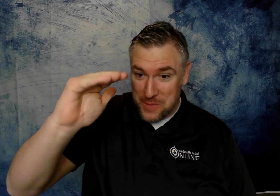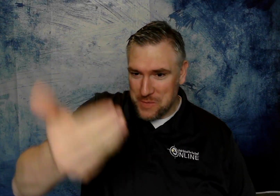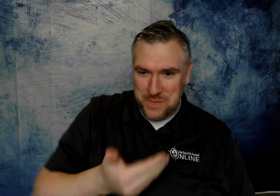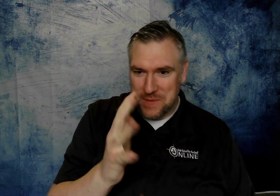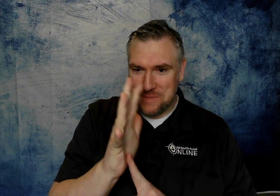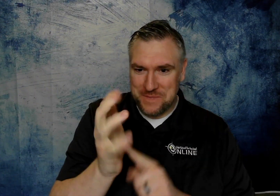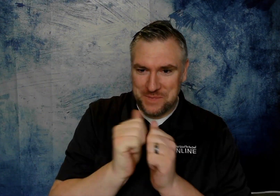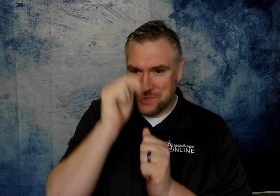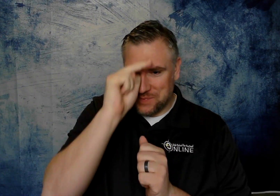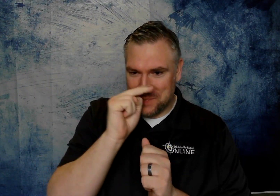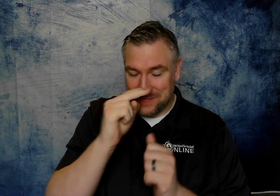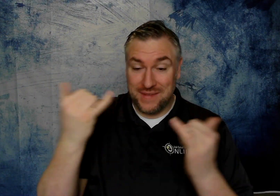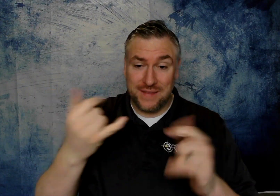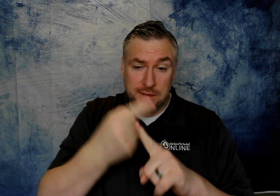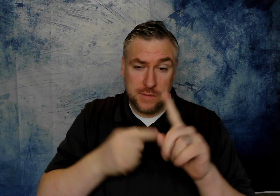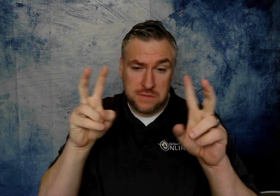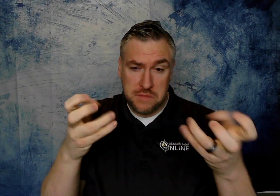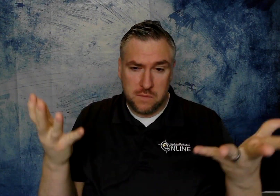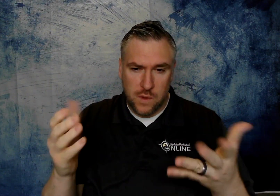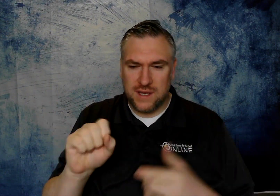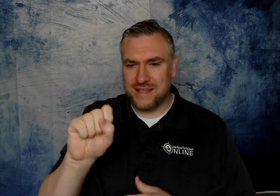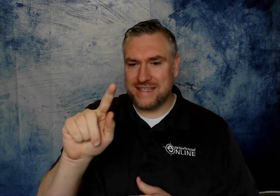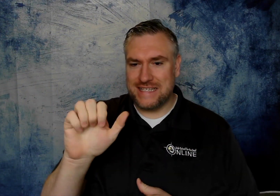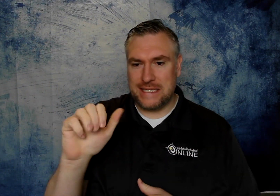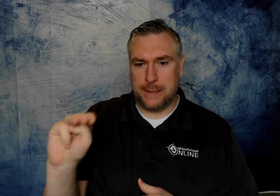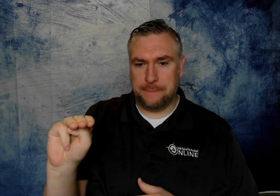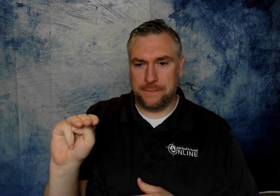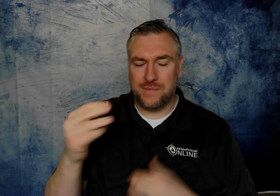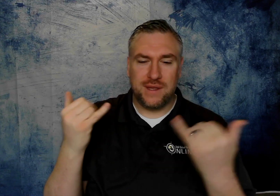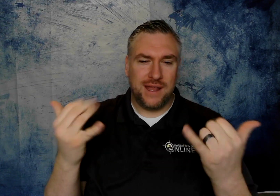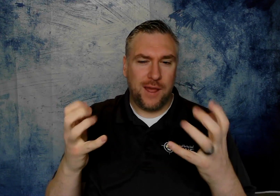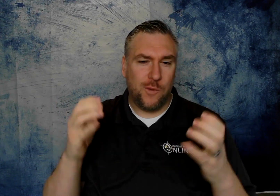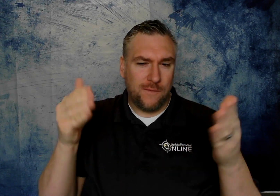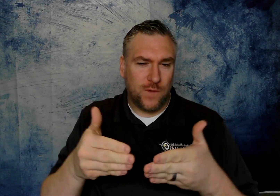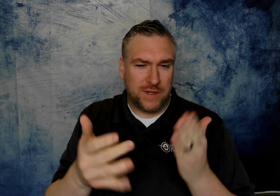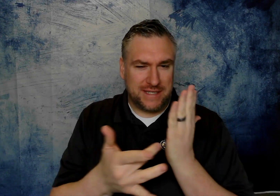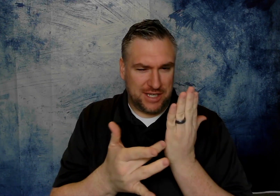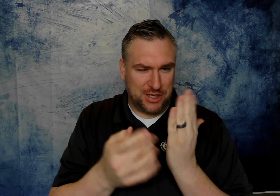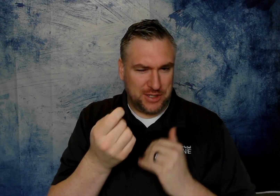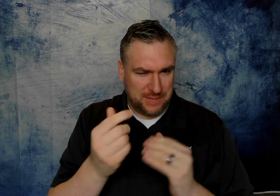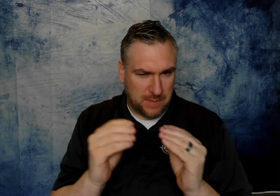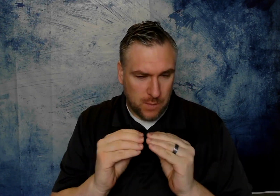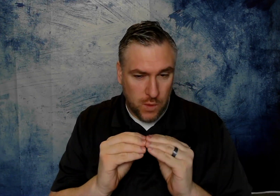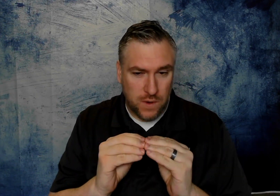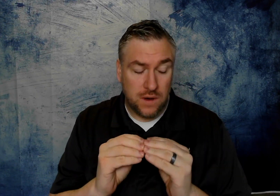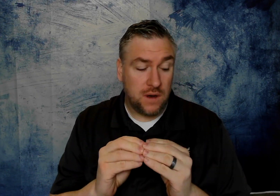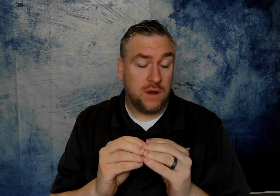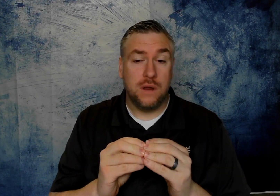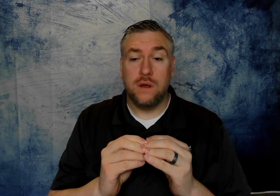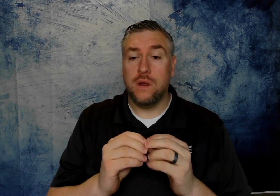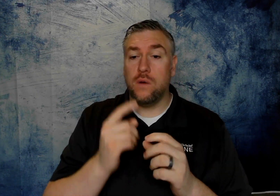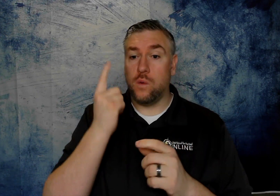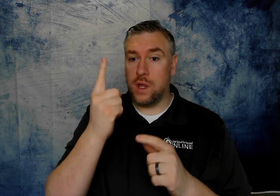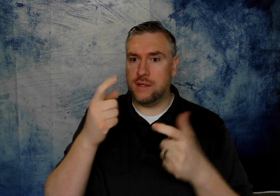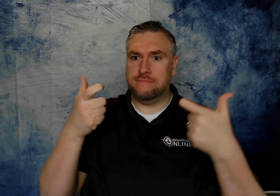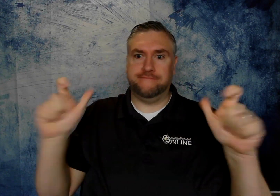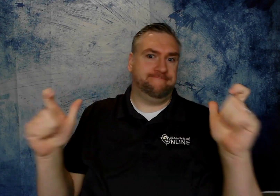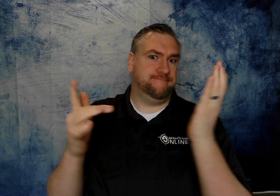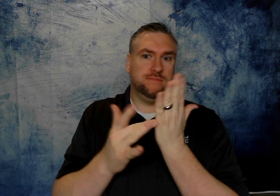Hello, and welcome to 5 Minutes with Nate. This month's topic, STEAM. Now I want to focus on technology a little bit more. Now,